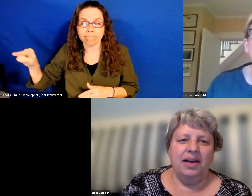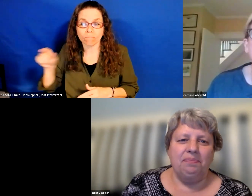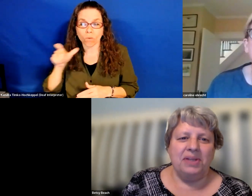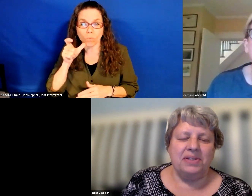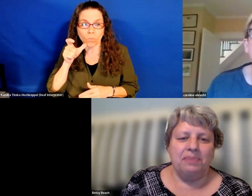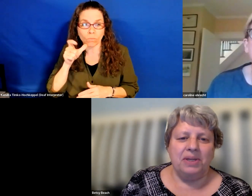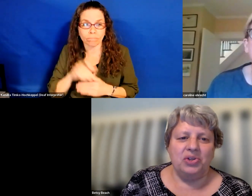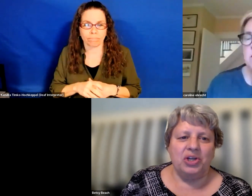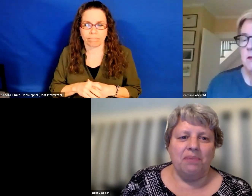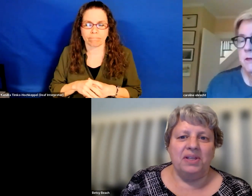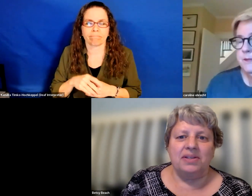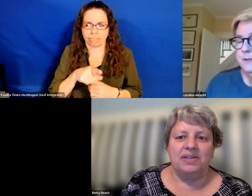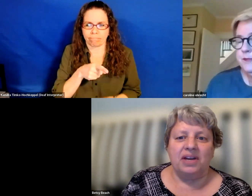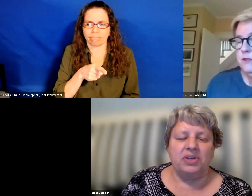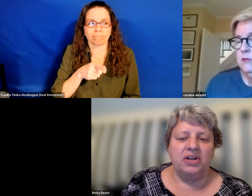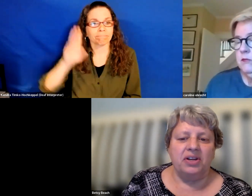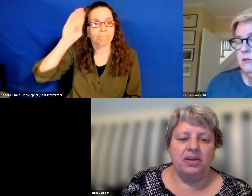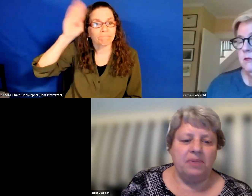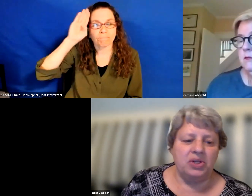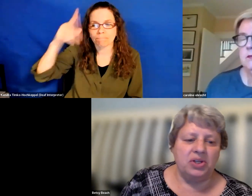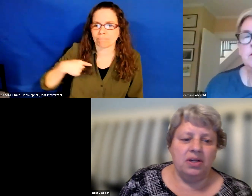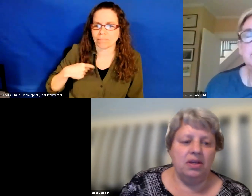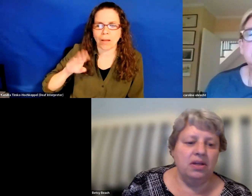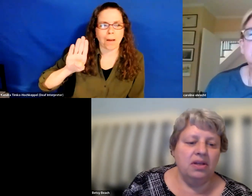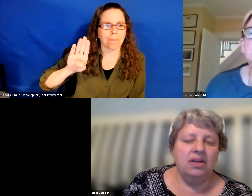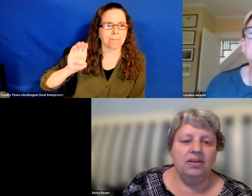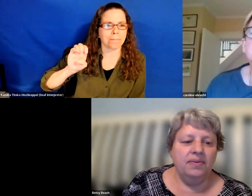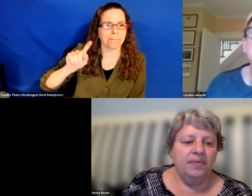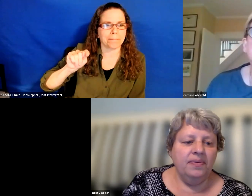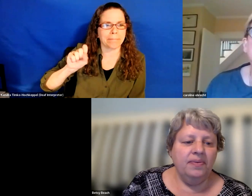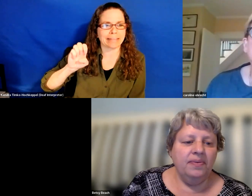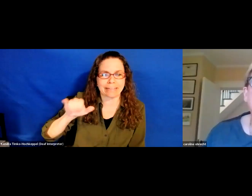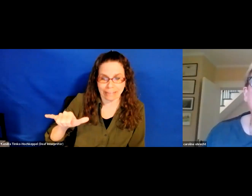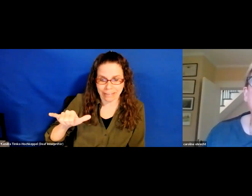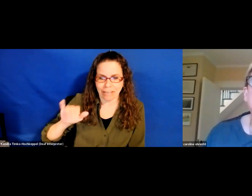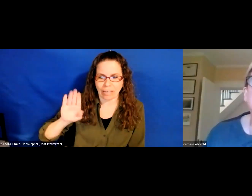Hi, I'm Betsy Beach, and I'm the secretary of the commission.